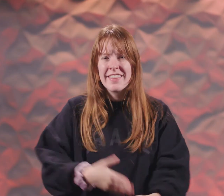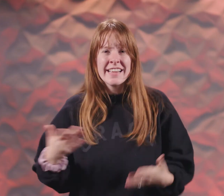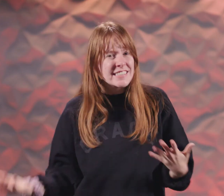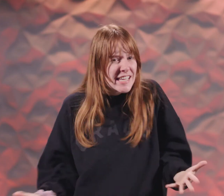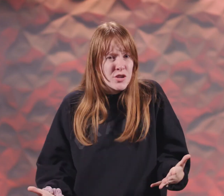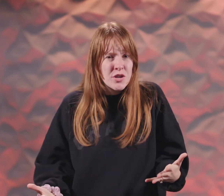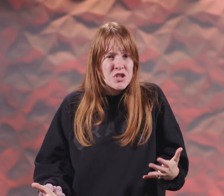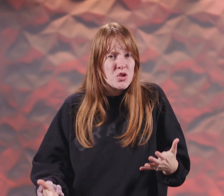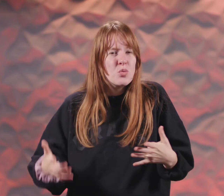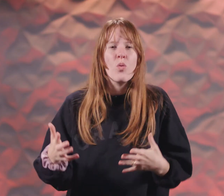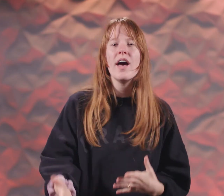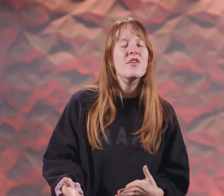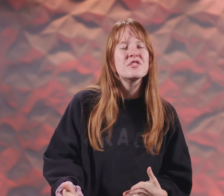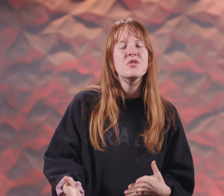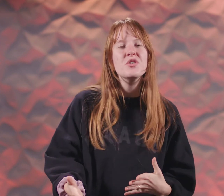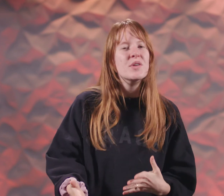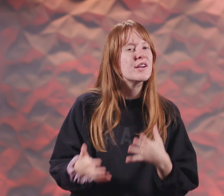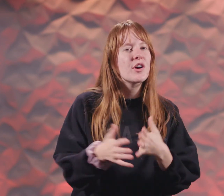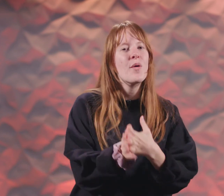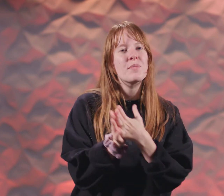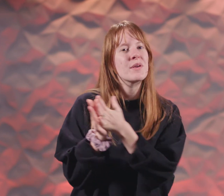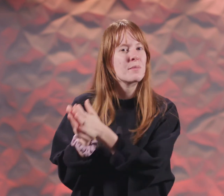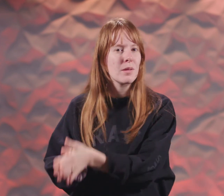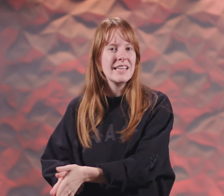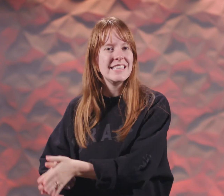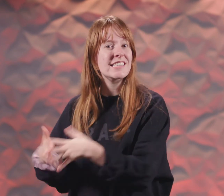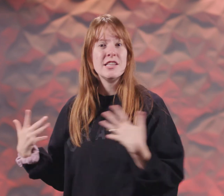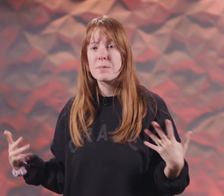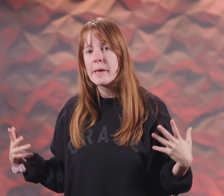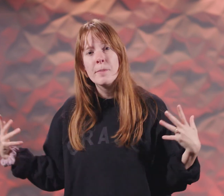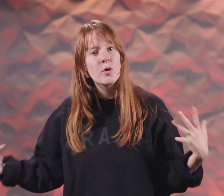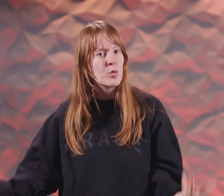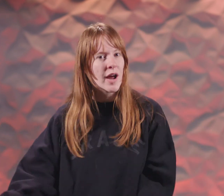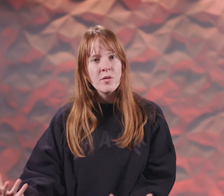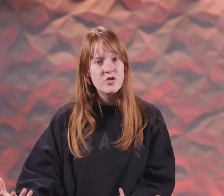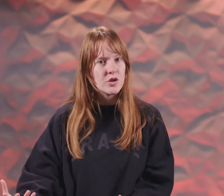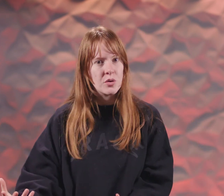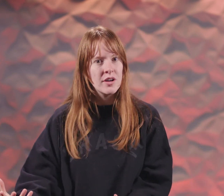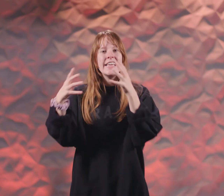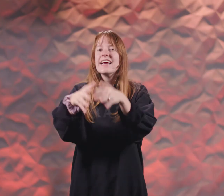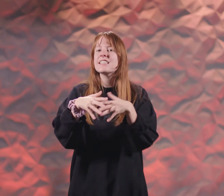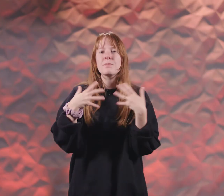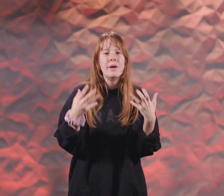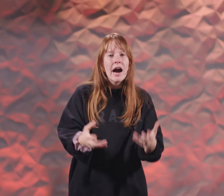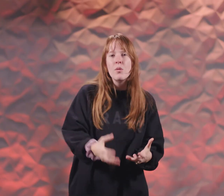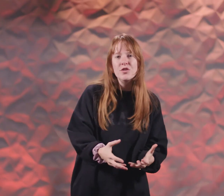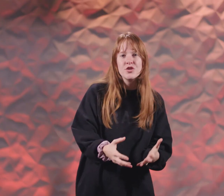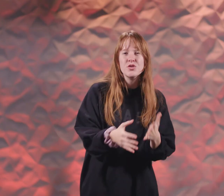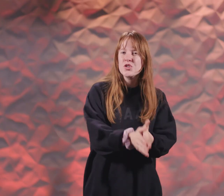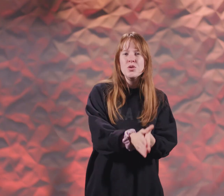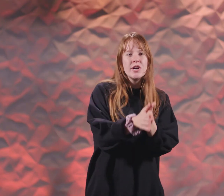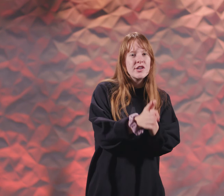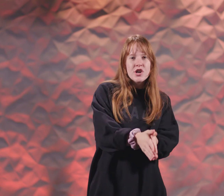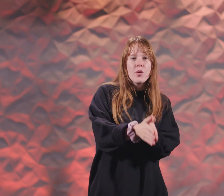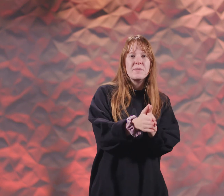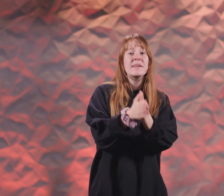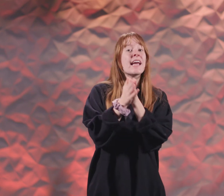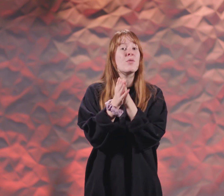things that you can do well so you can go and be a blessing to the people around you. He has empowered you so you can go and be a